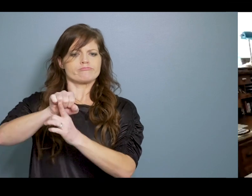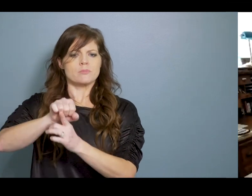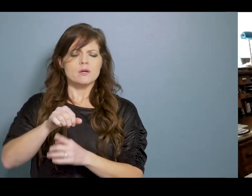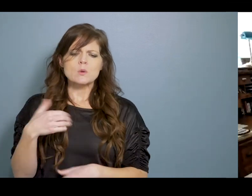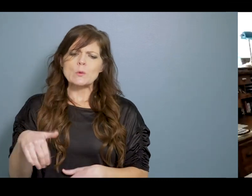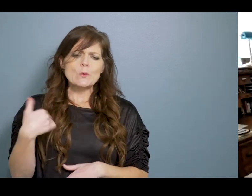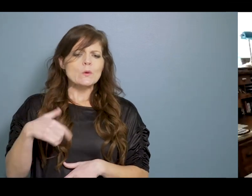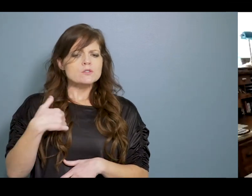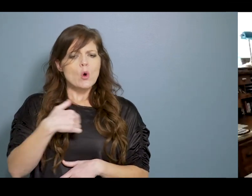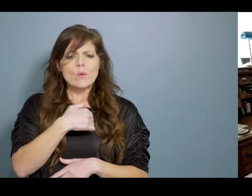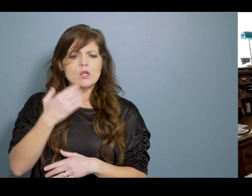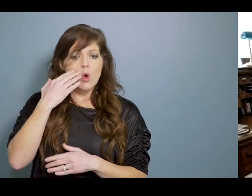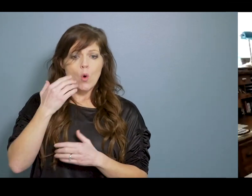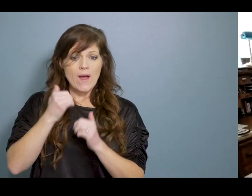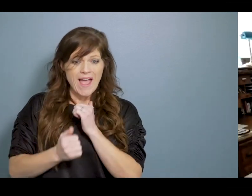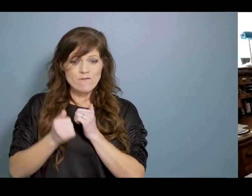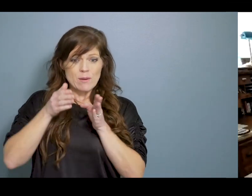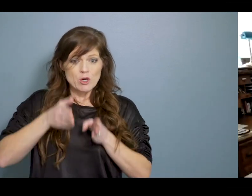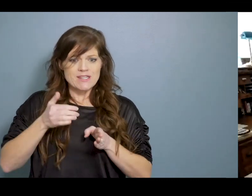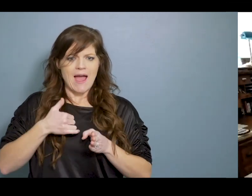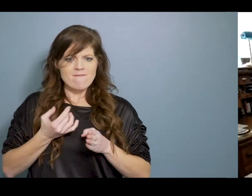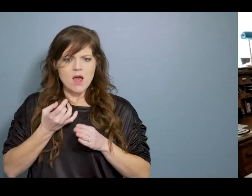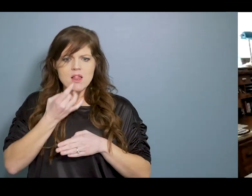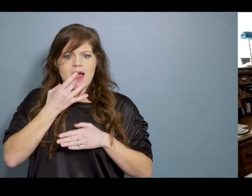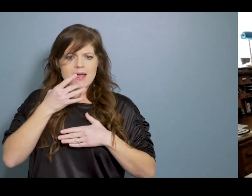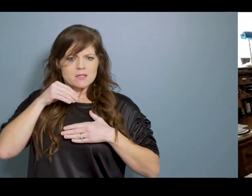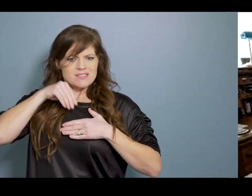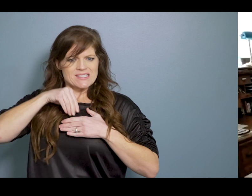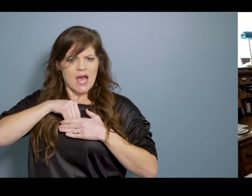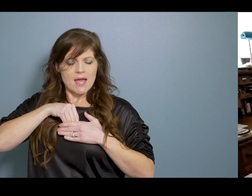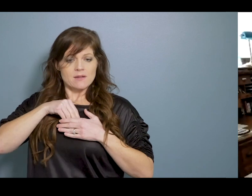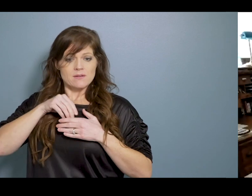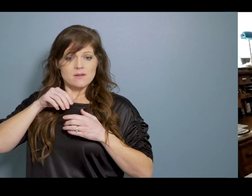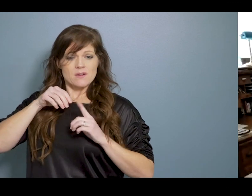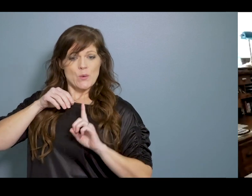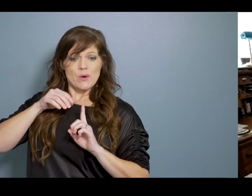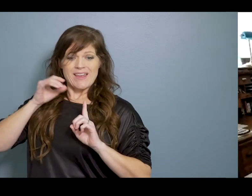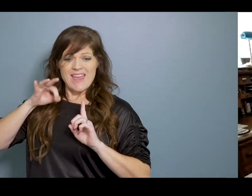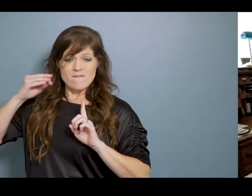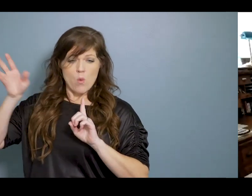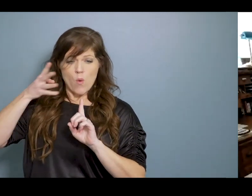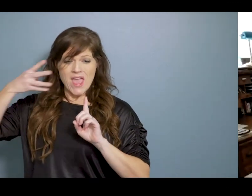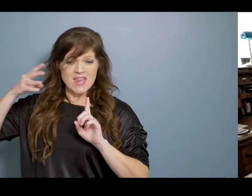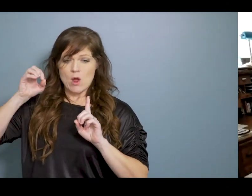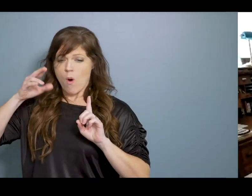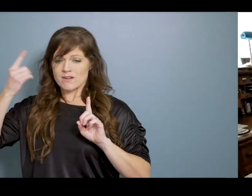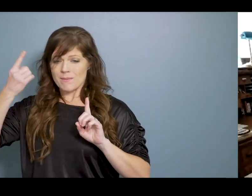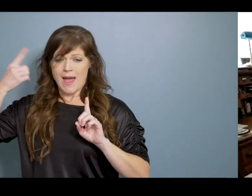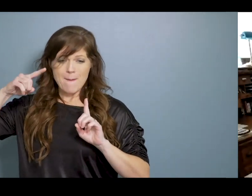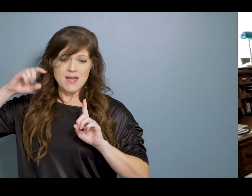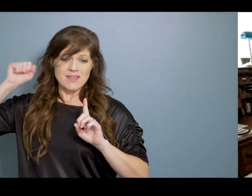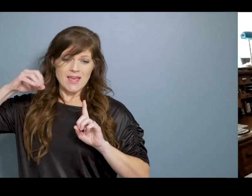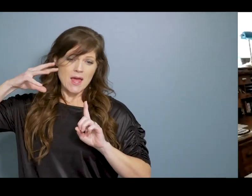us that cannot be extinguished. This college has a light within it that will never